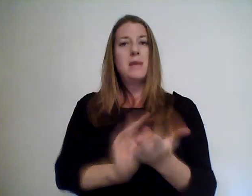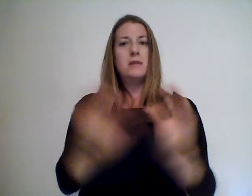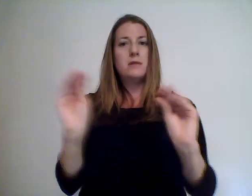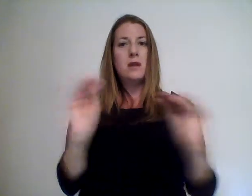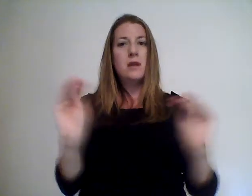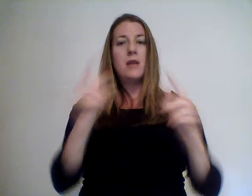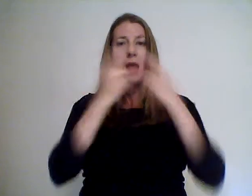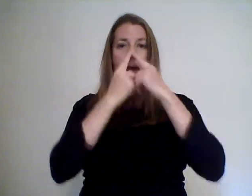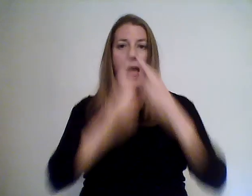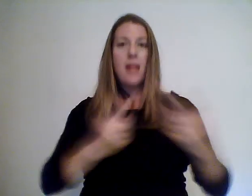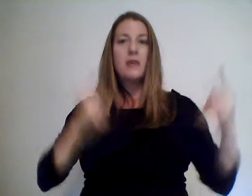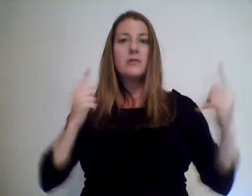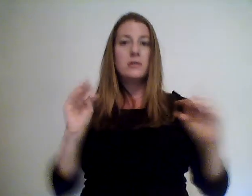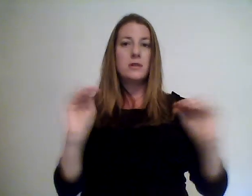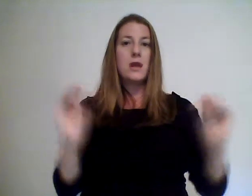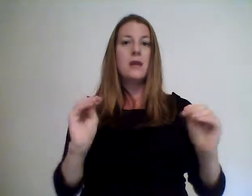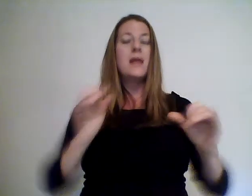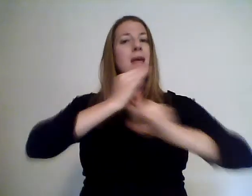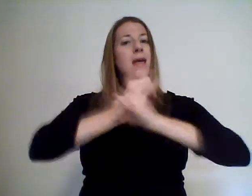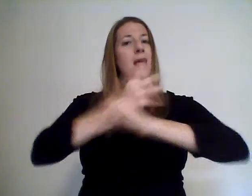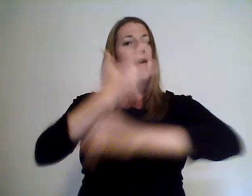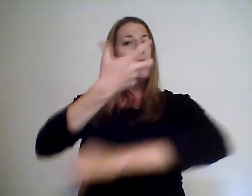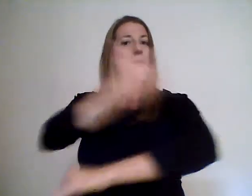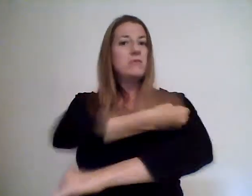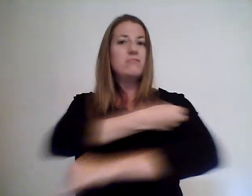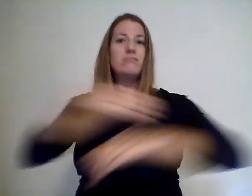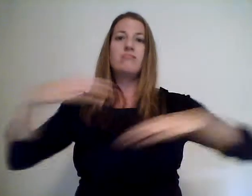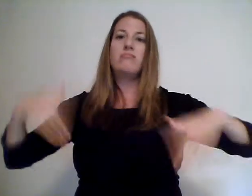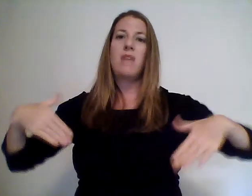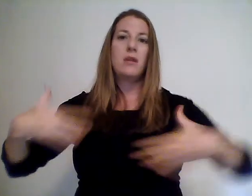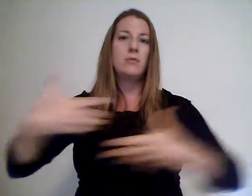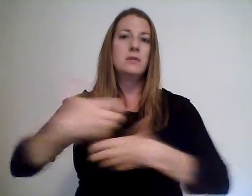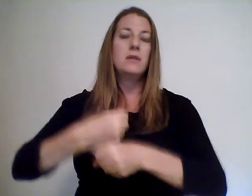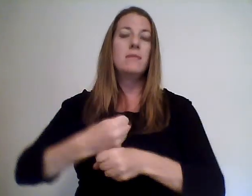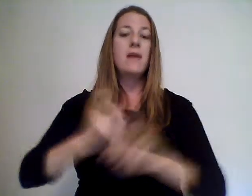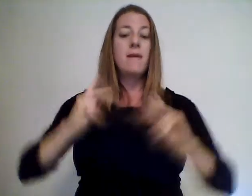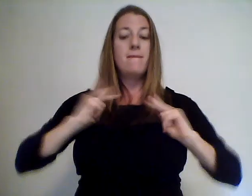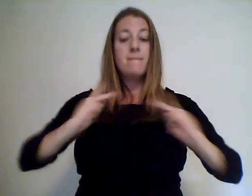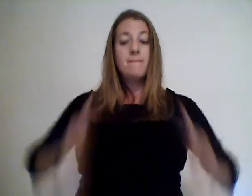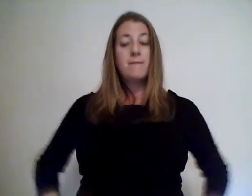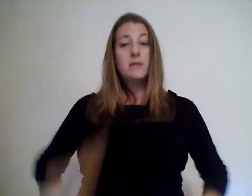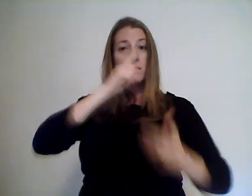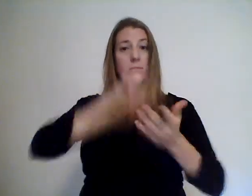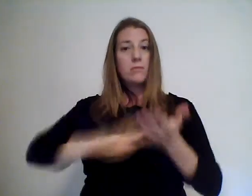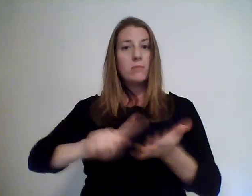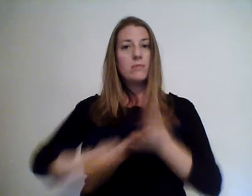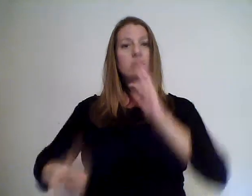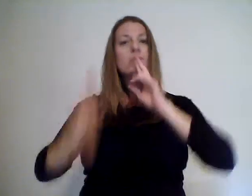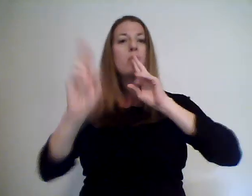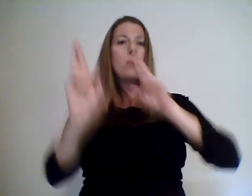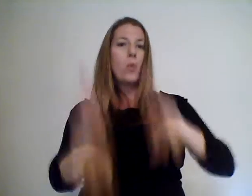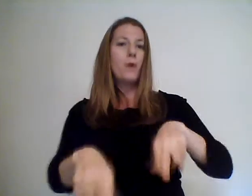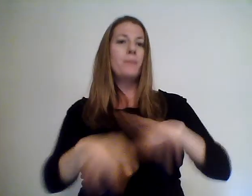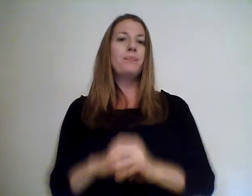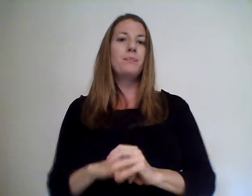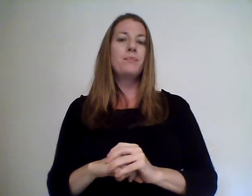none. Immunizations, none yet received. A physical exam was performed and is as follows. General